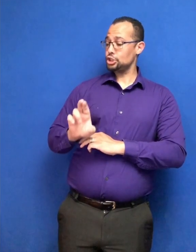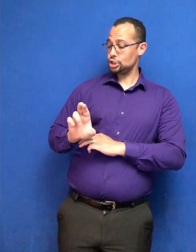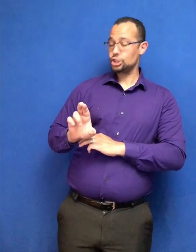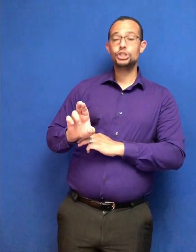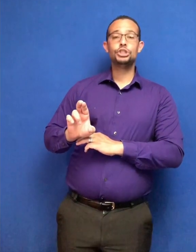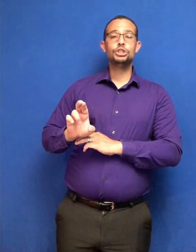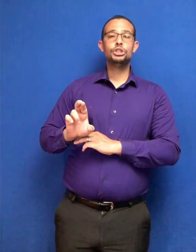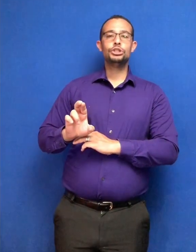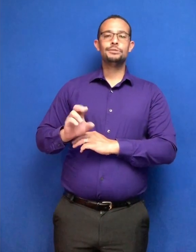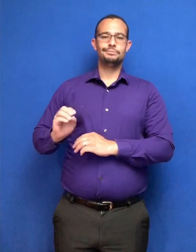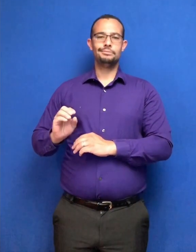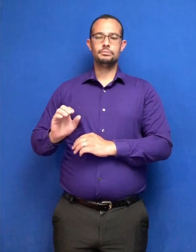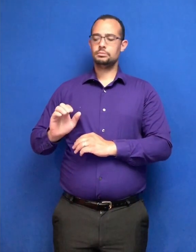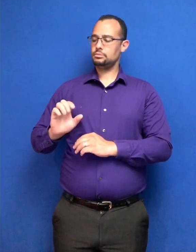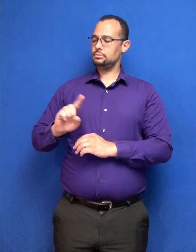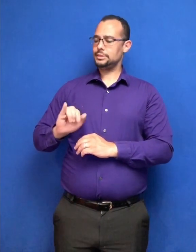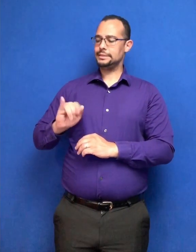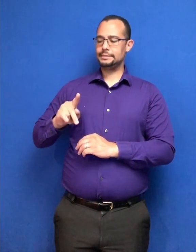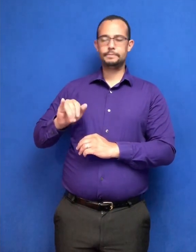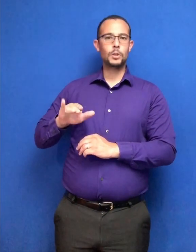will respond to the nearest shelter in your area.